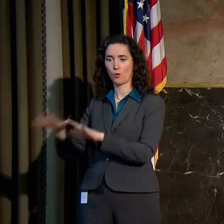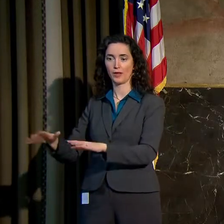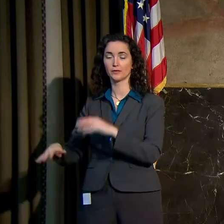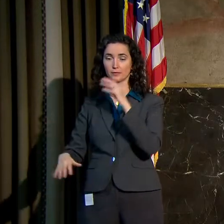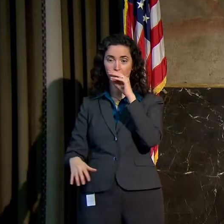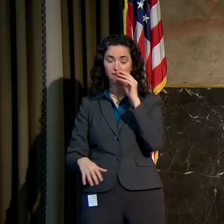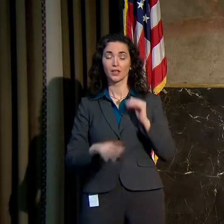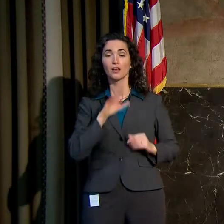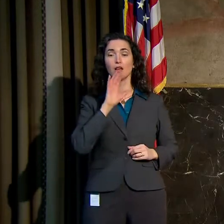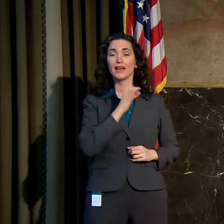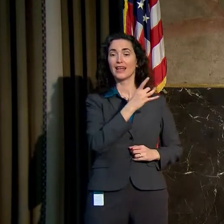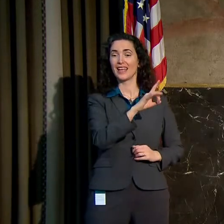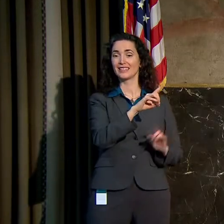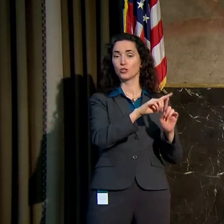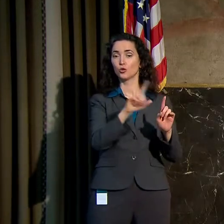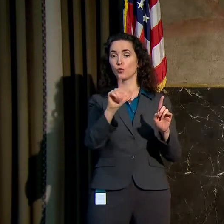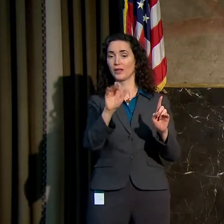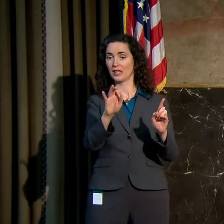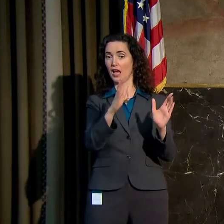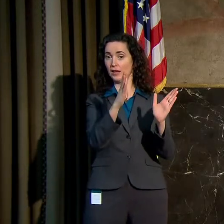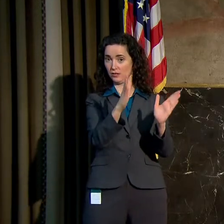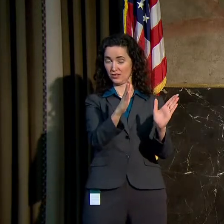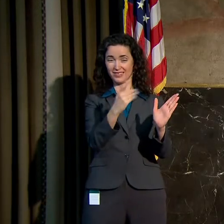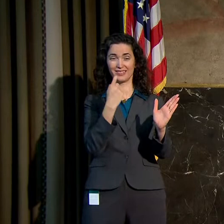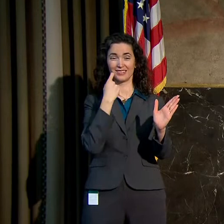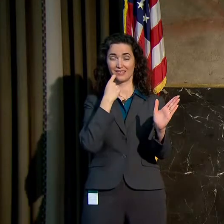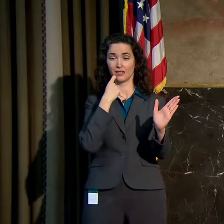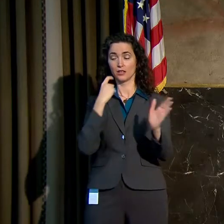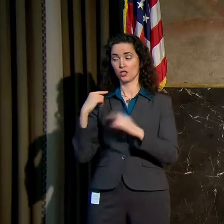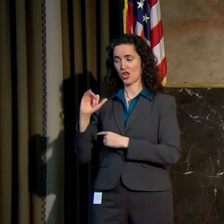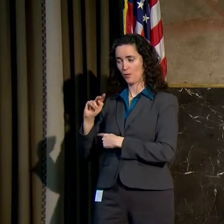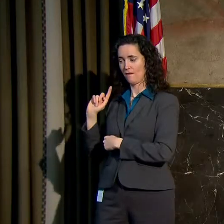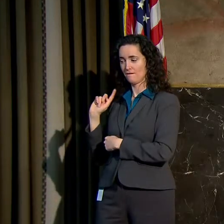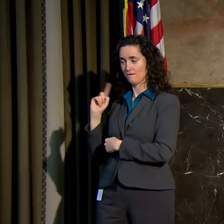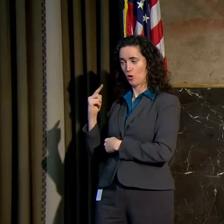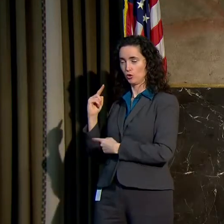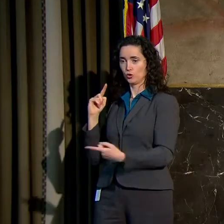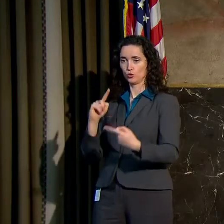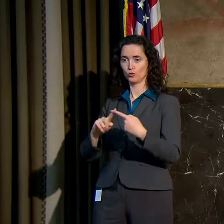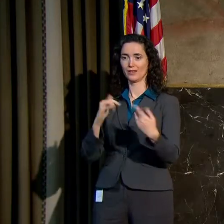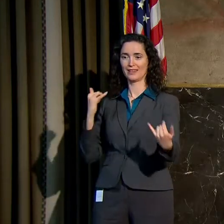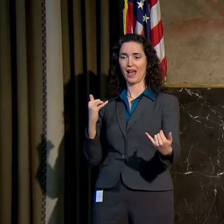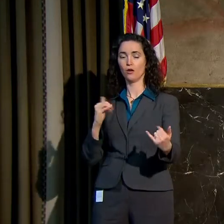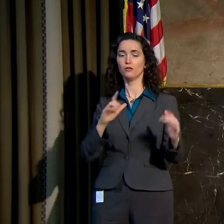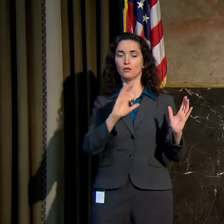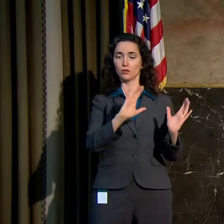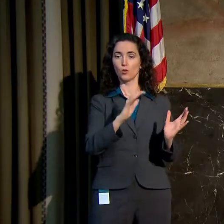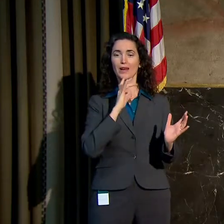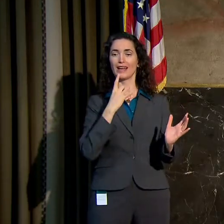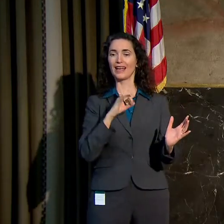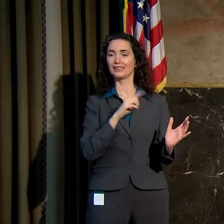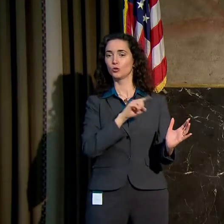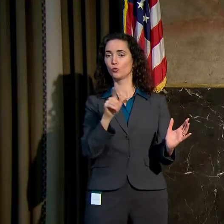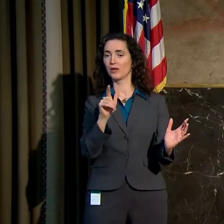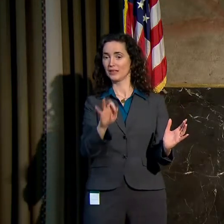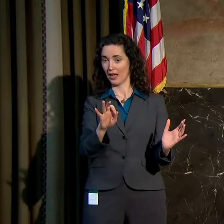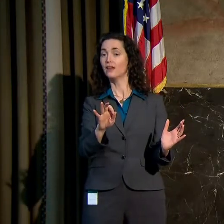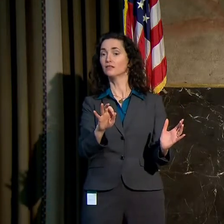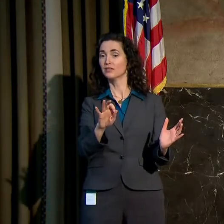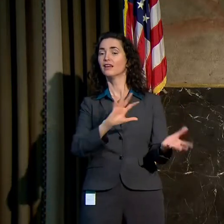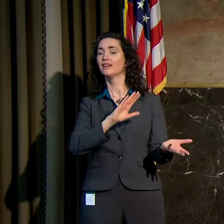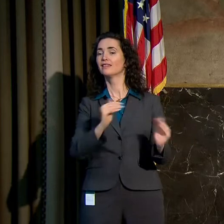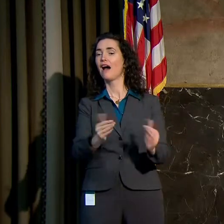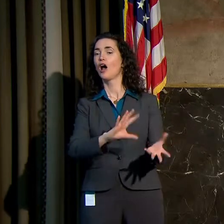individuals 18 to 29 years old since January the 1st. Obviously, we're only 20 days into the